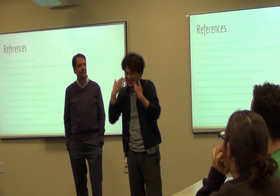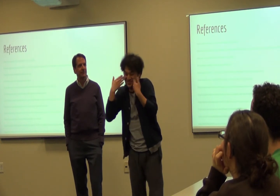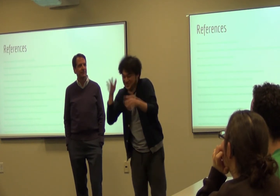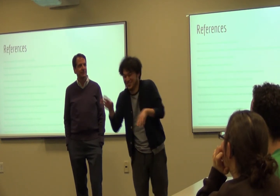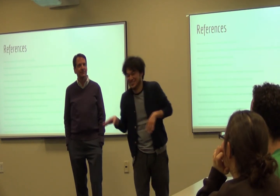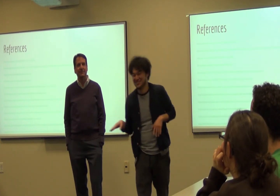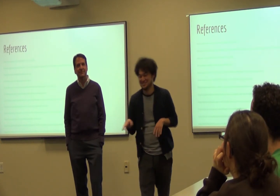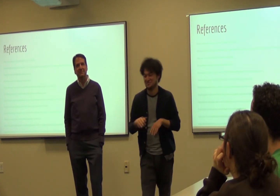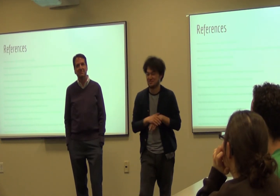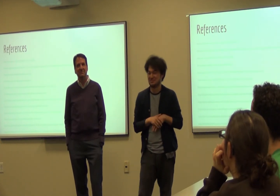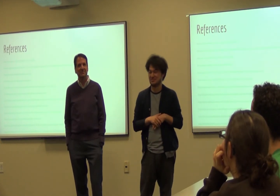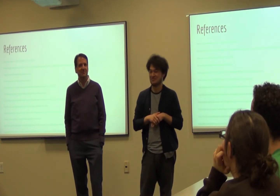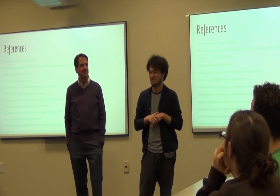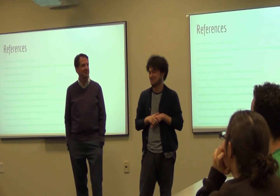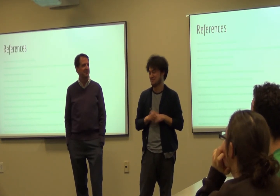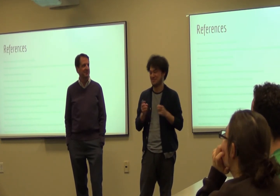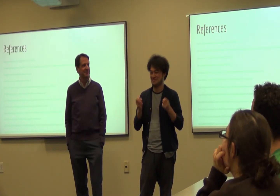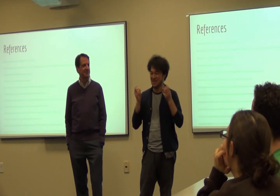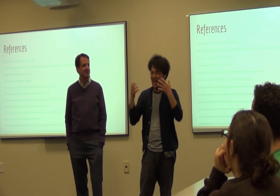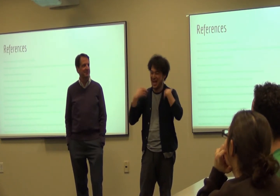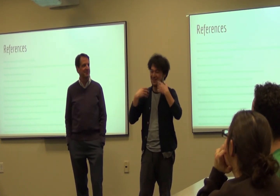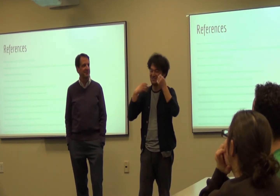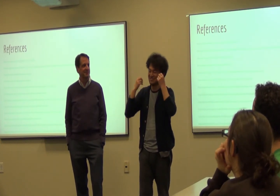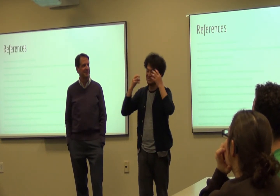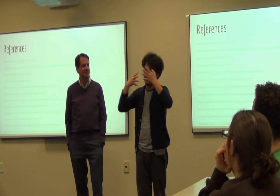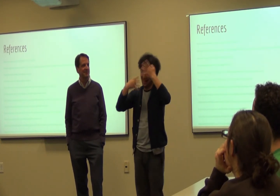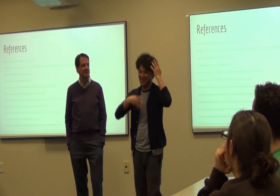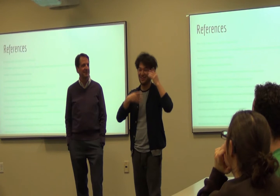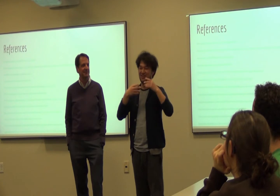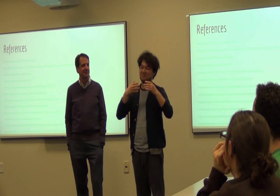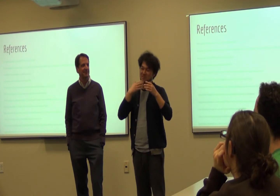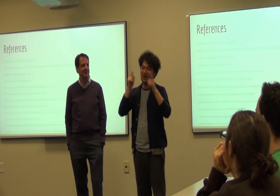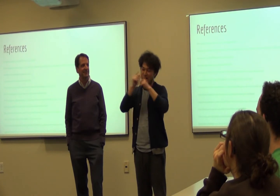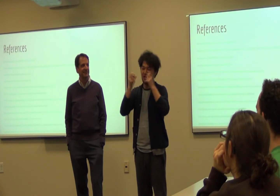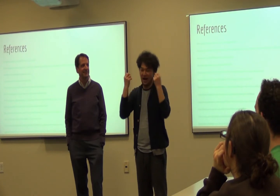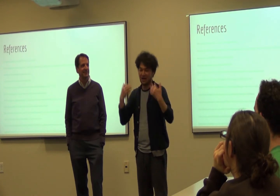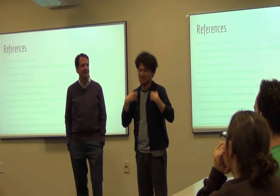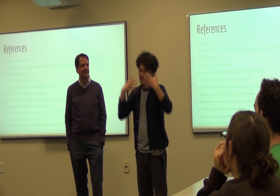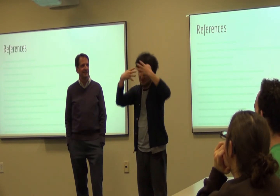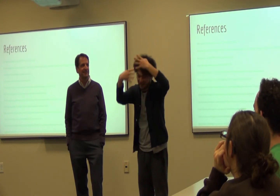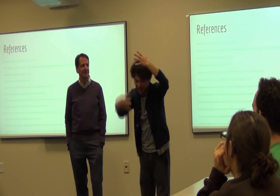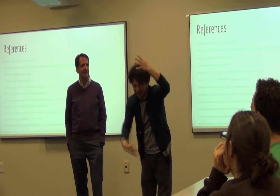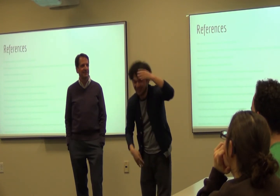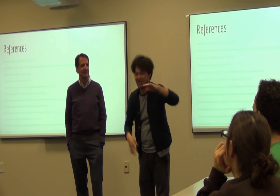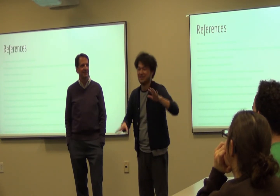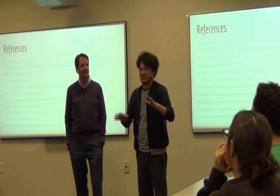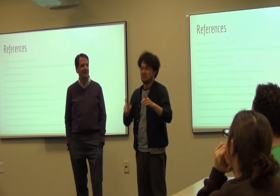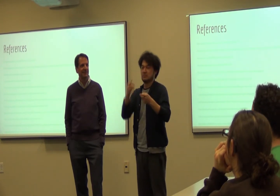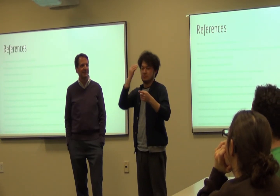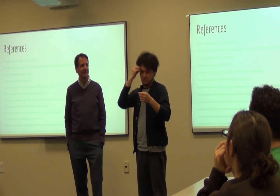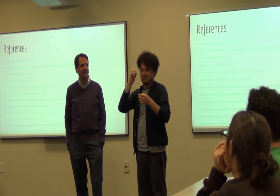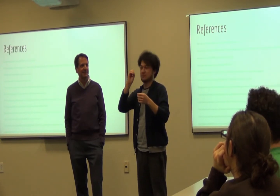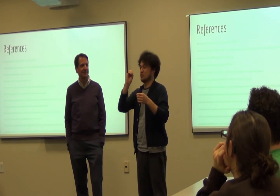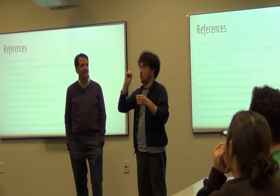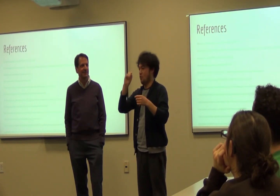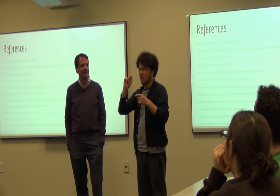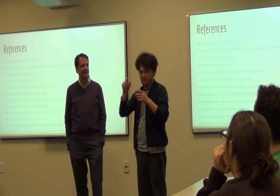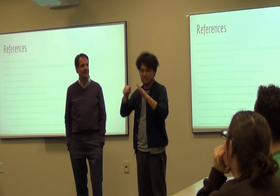And honestly, I don't know. But there, you know, there's many reasons why it's a bad word. The list goes on and on.